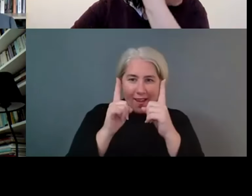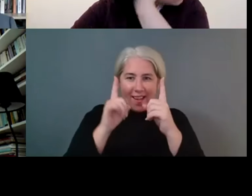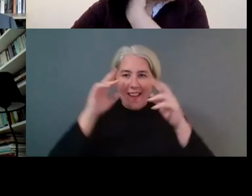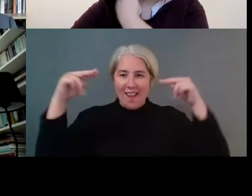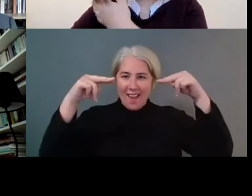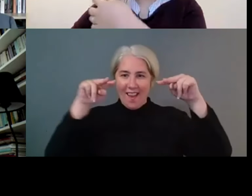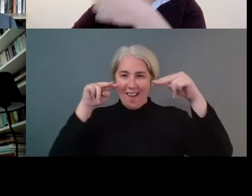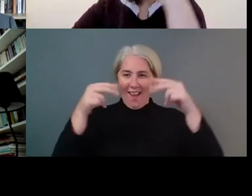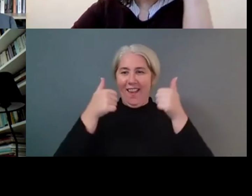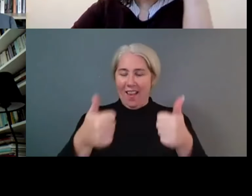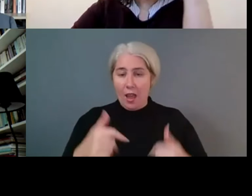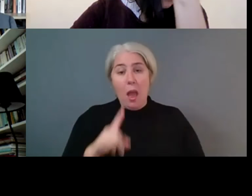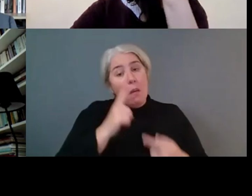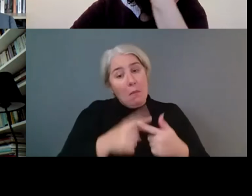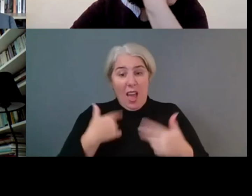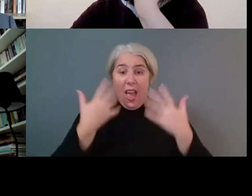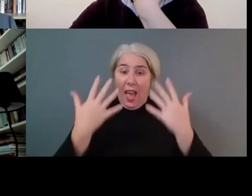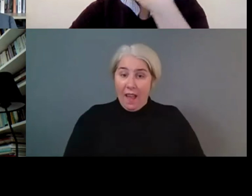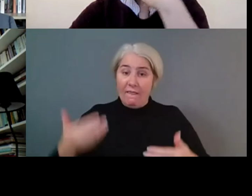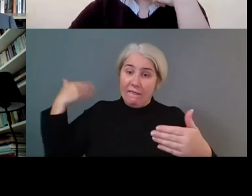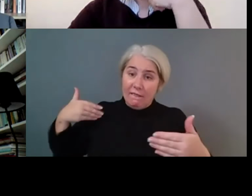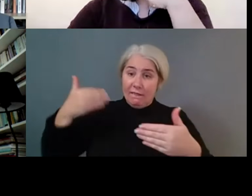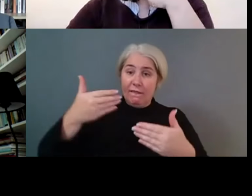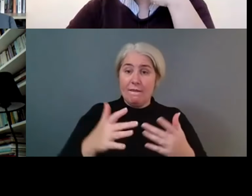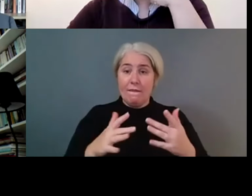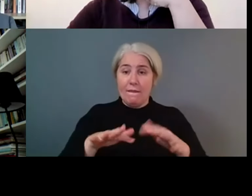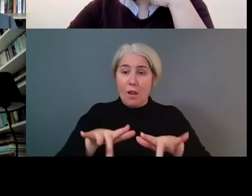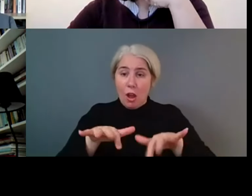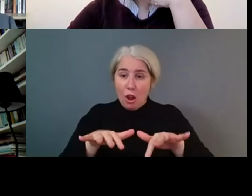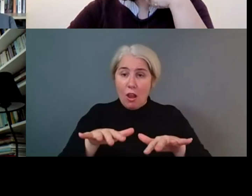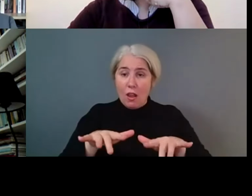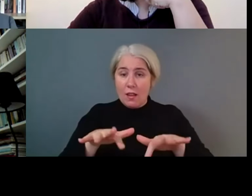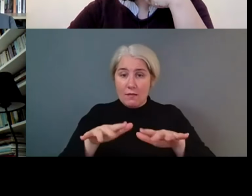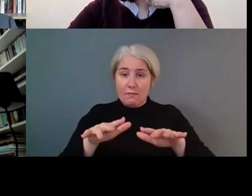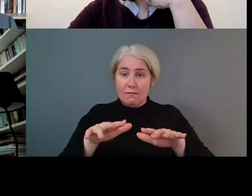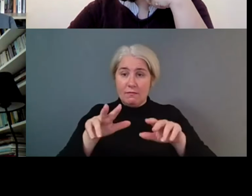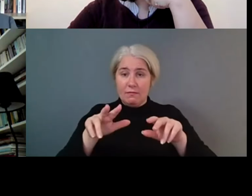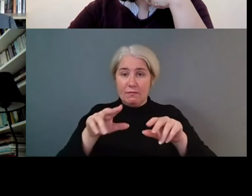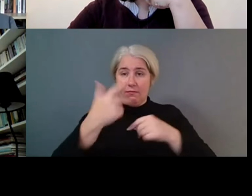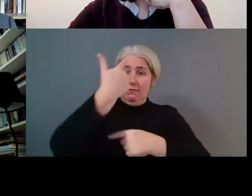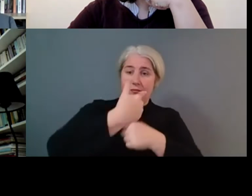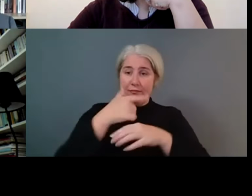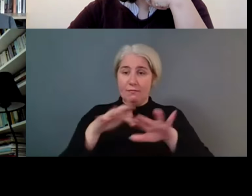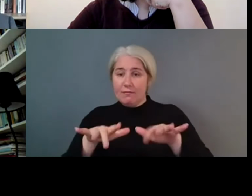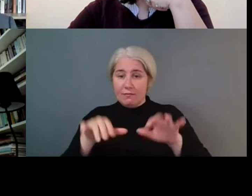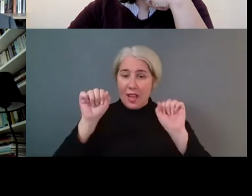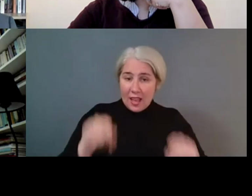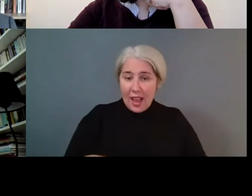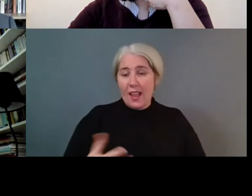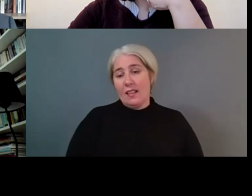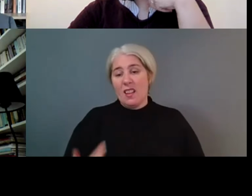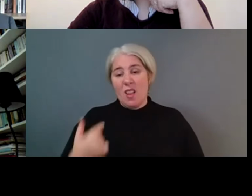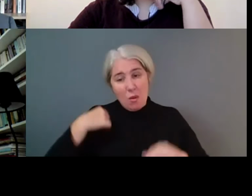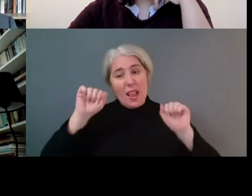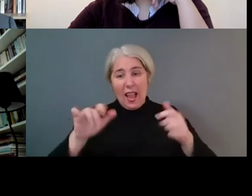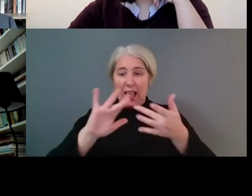online sessions, and only 1 interactive dialogue with the state party. But you actually virtually we can